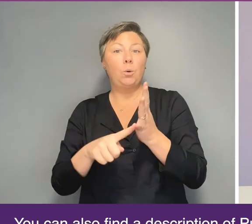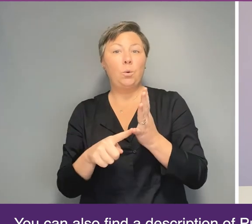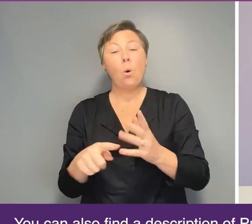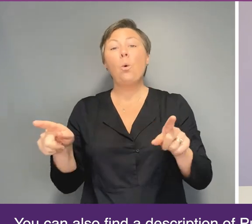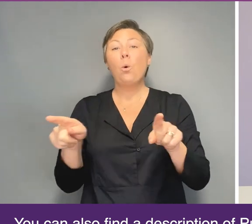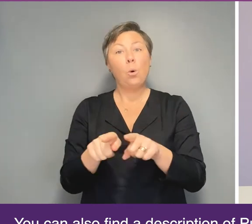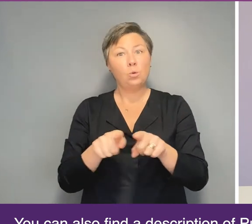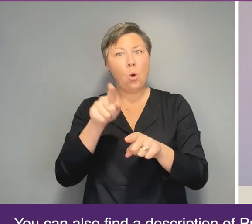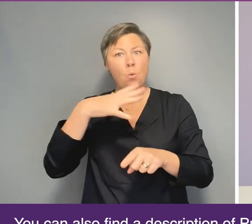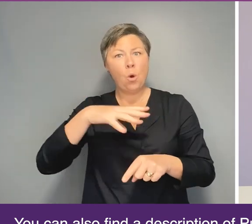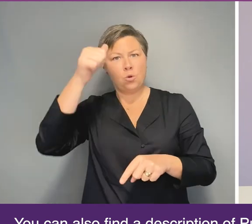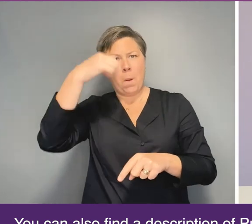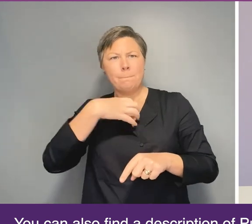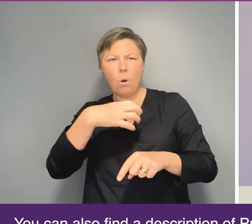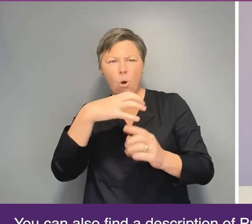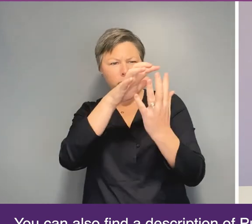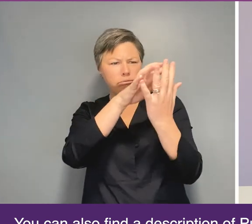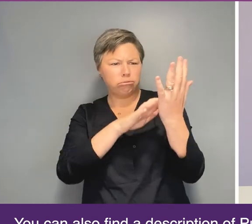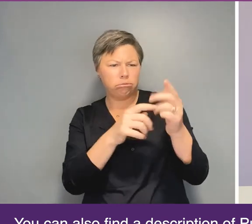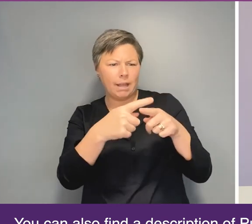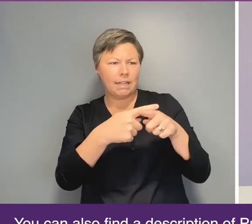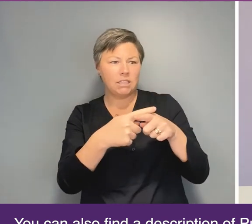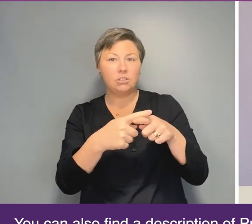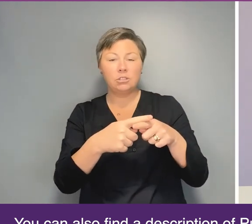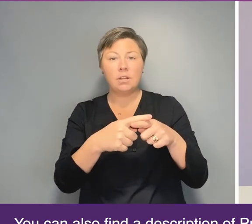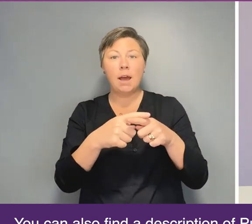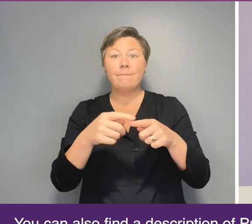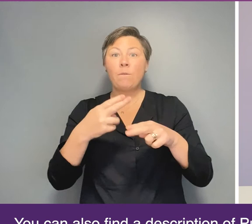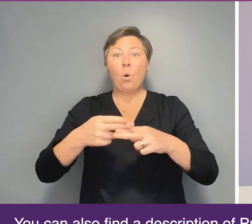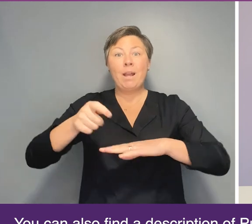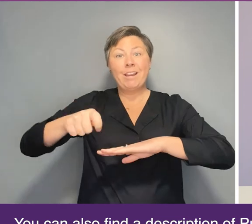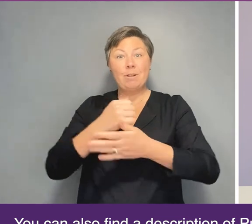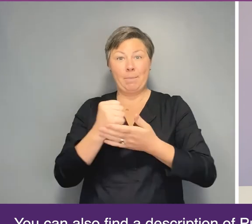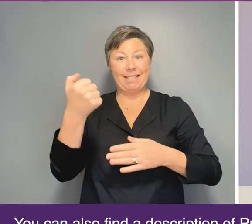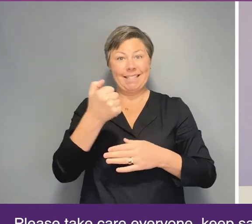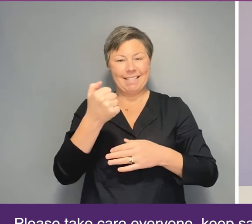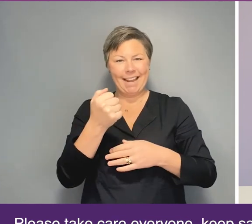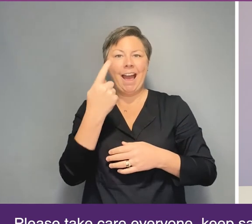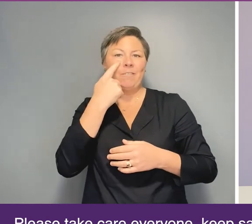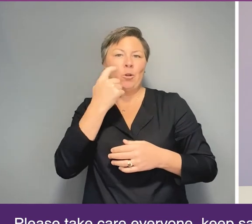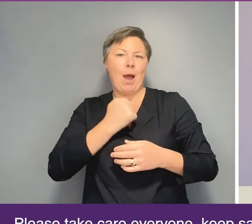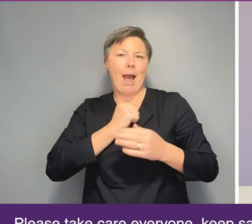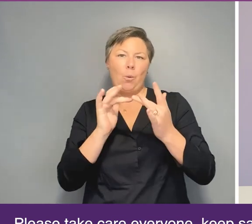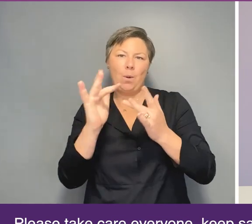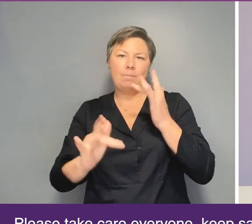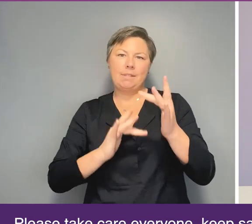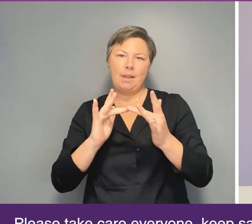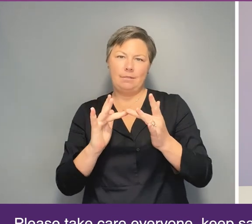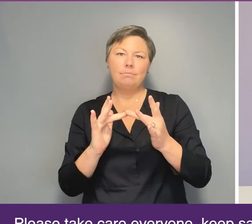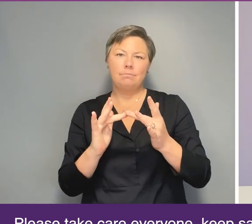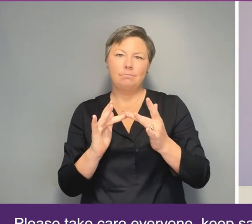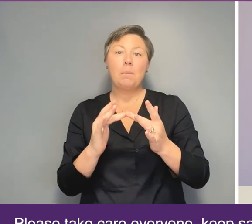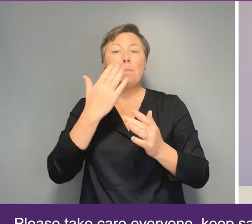a description of Public Hearing 16 on our website. Please take care everyone, keep